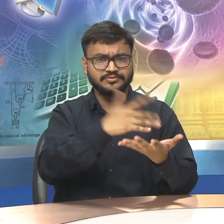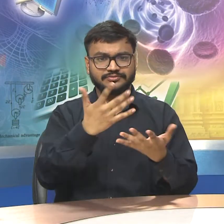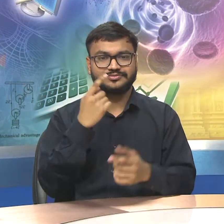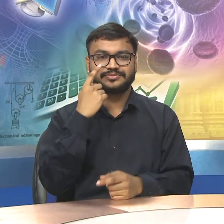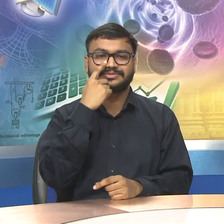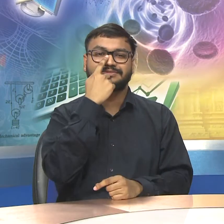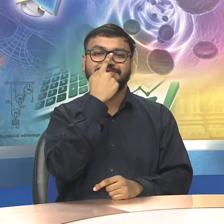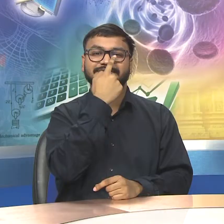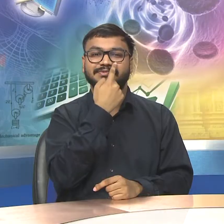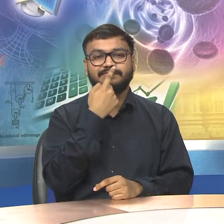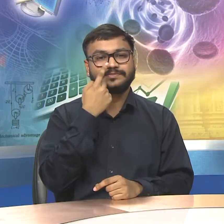In mother,